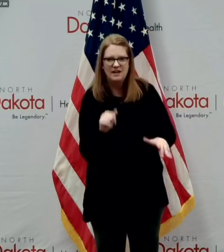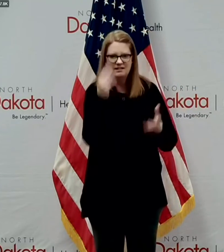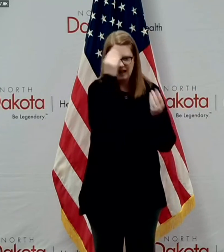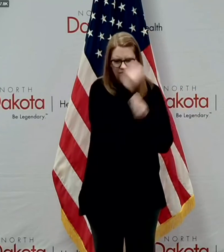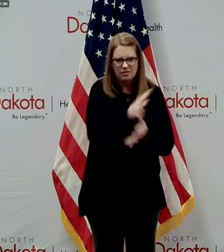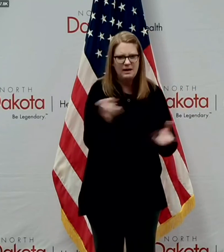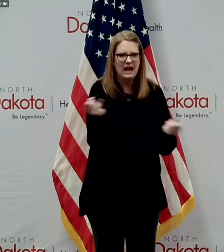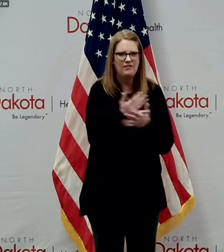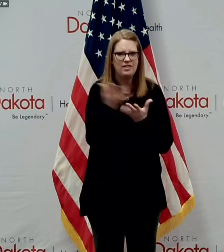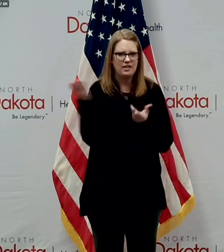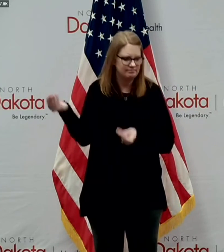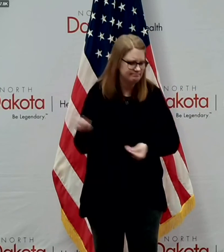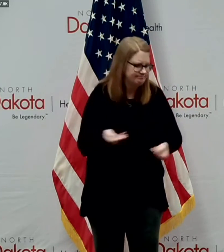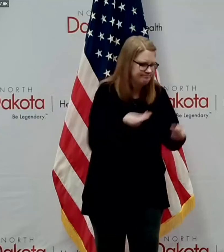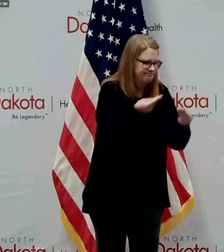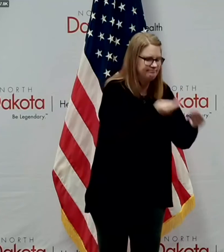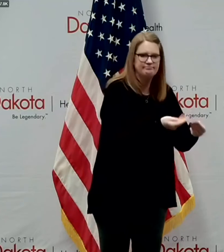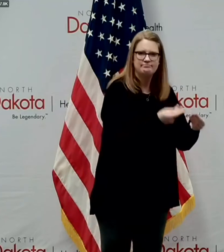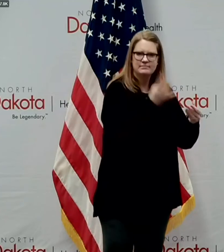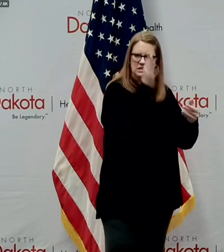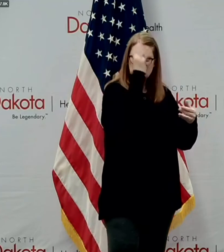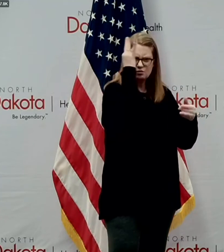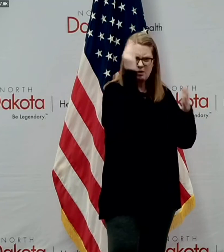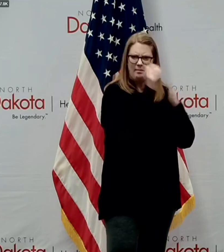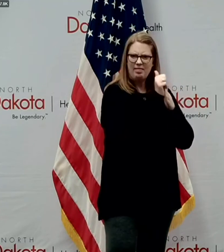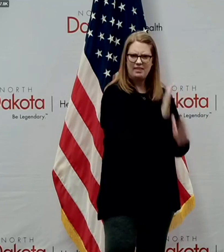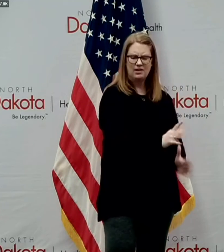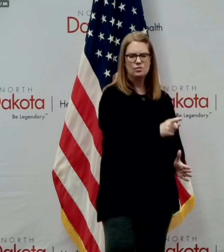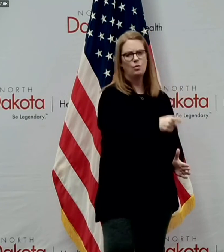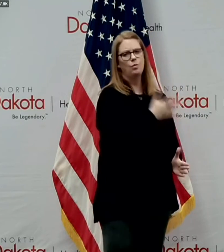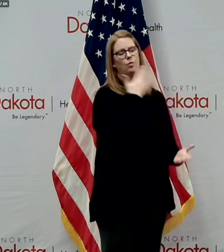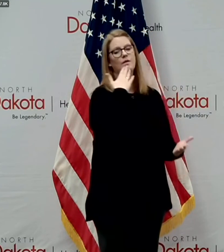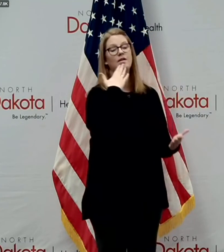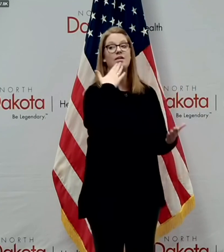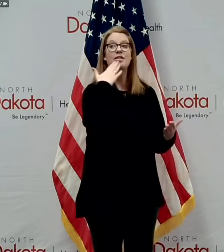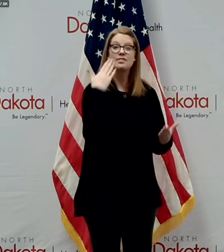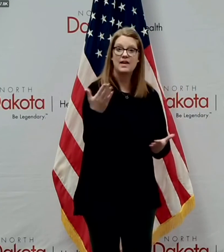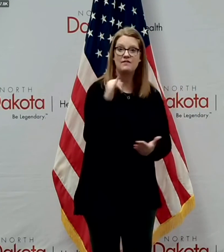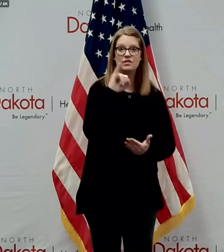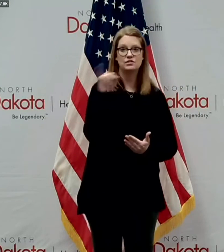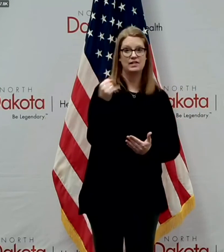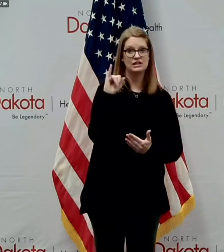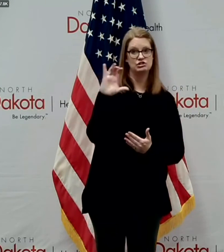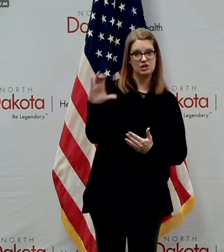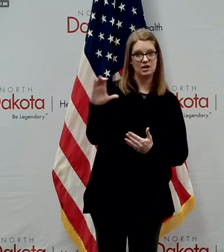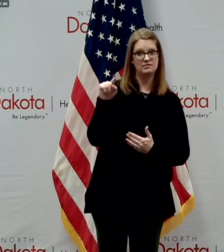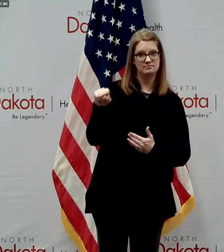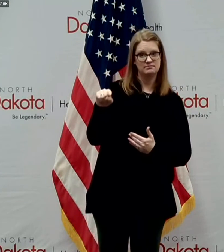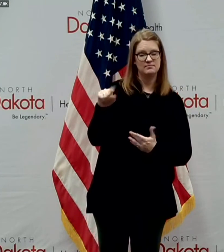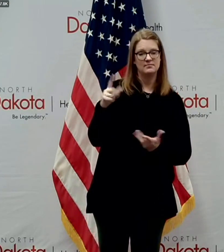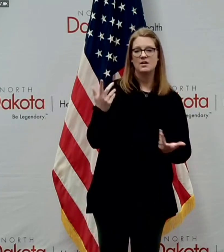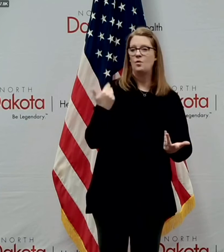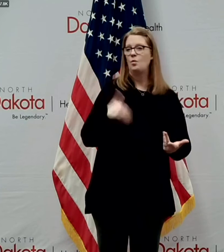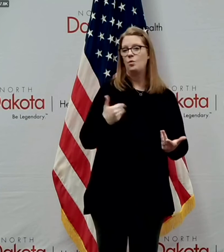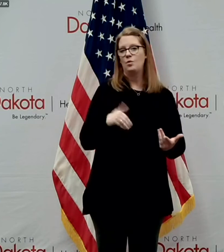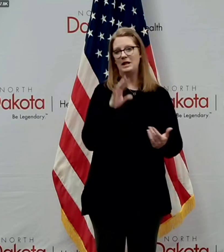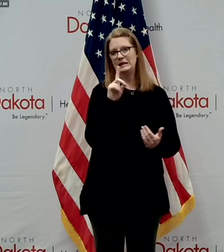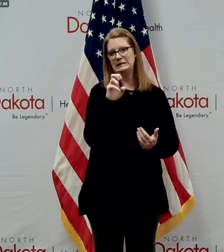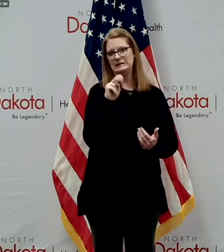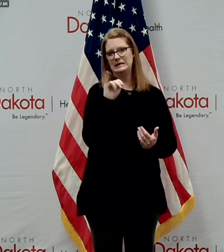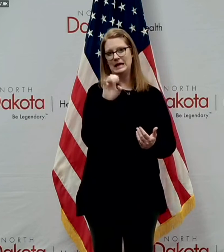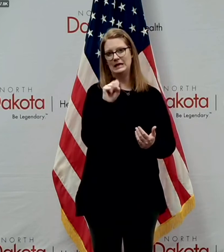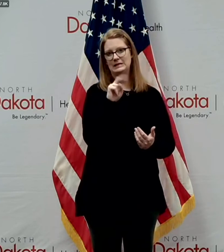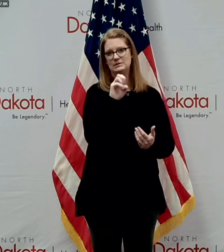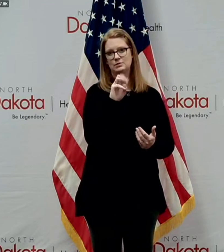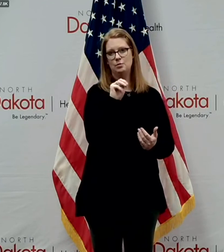that it goes directly to our tribal leaders daily. So I'm very, very thankful to the JIC for doing that, and also with Dennis Newman in our